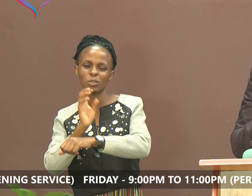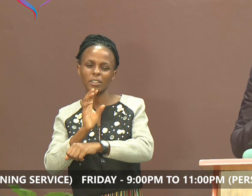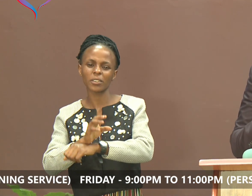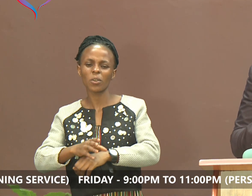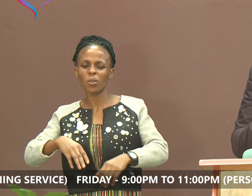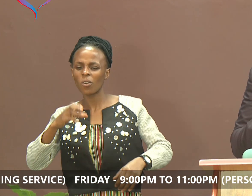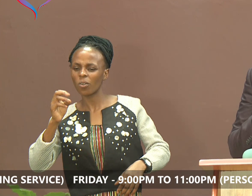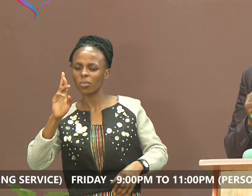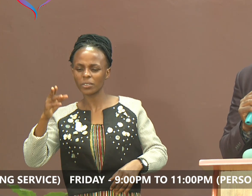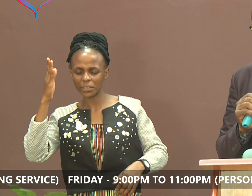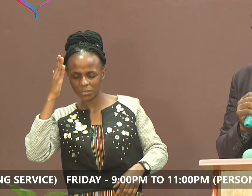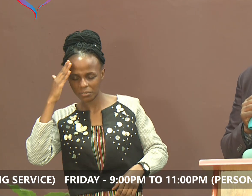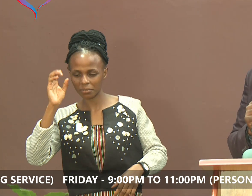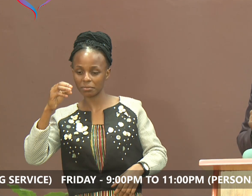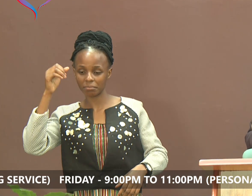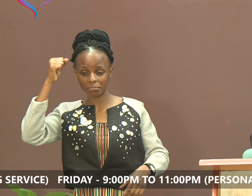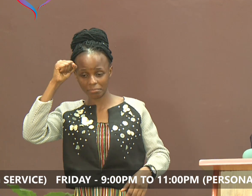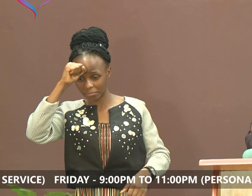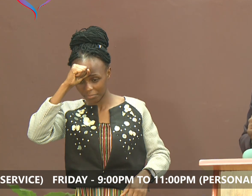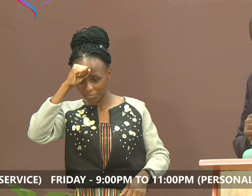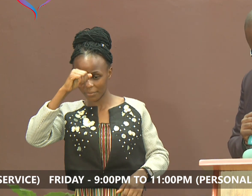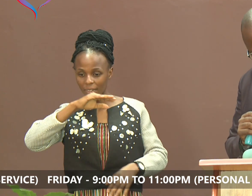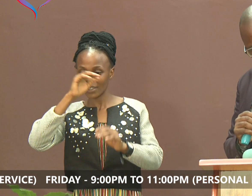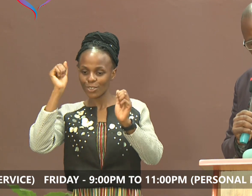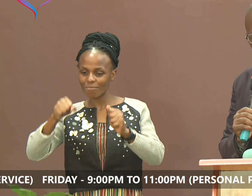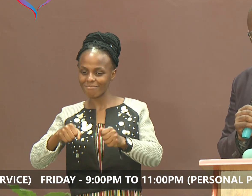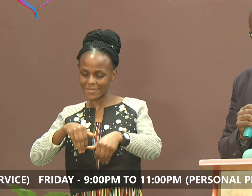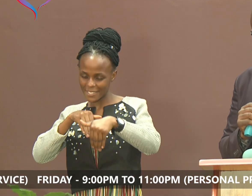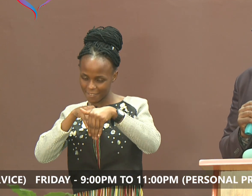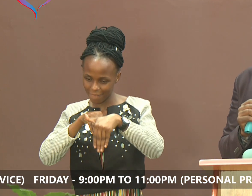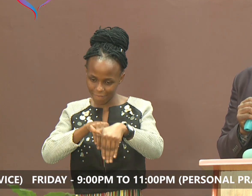bimanyo batabimanyi. Rigid boundaries, ziri rigid.